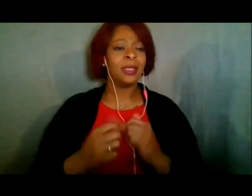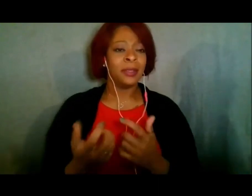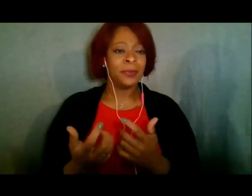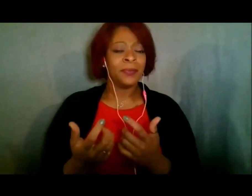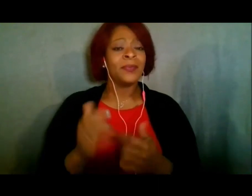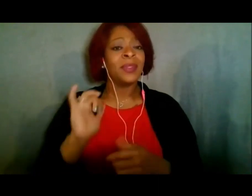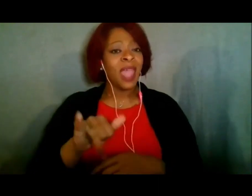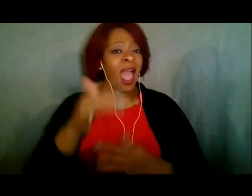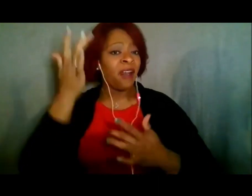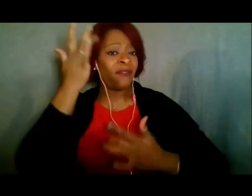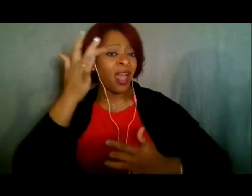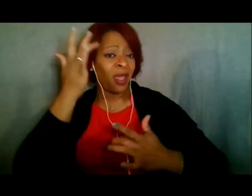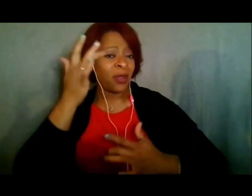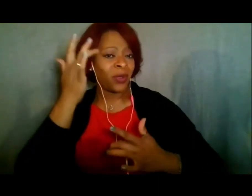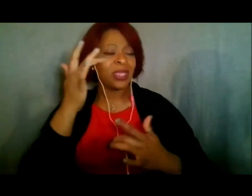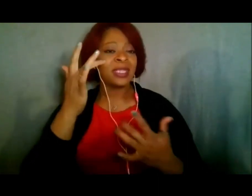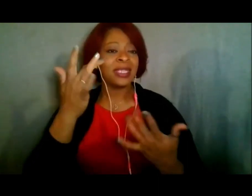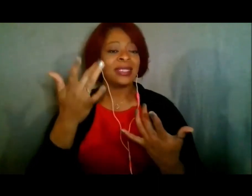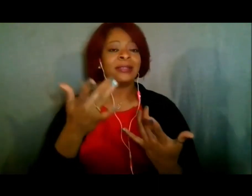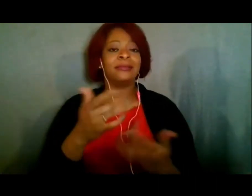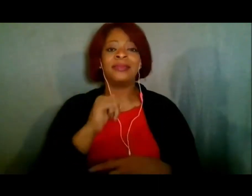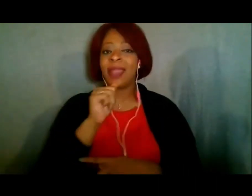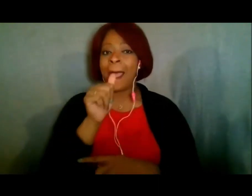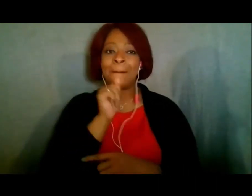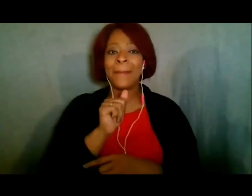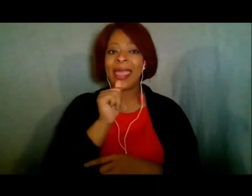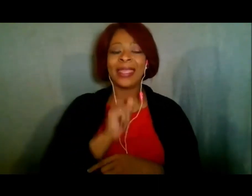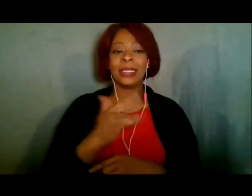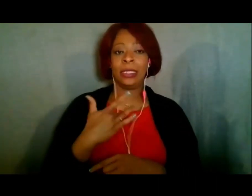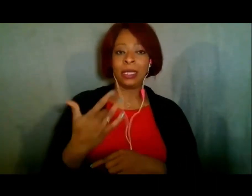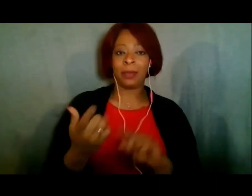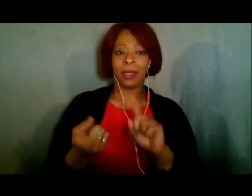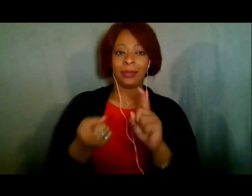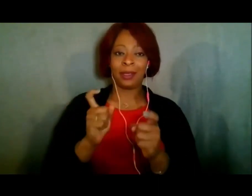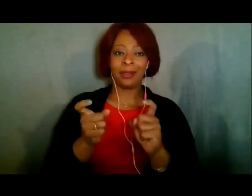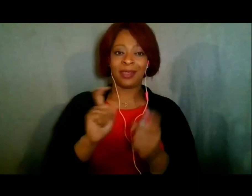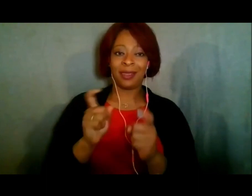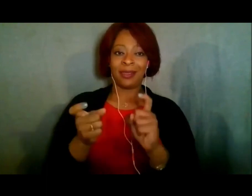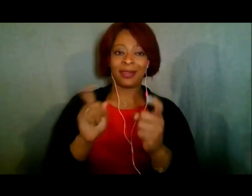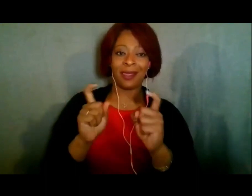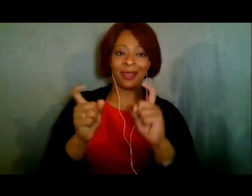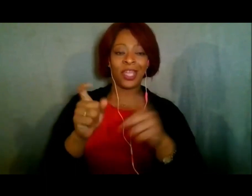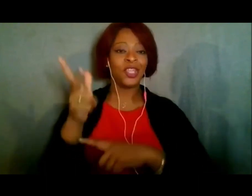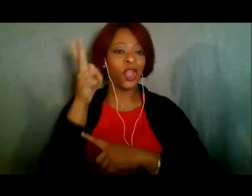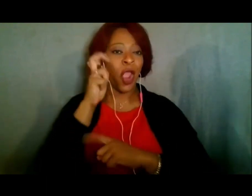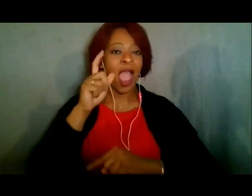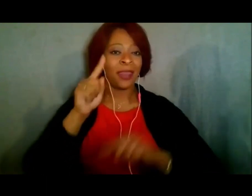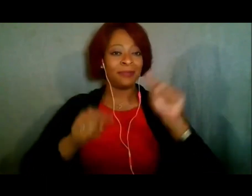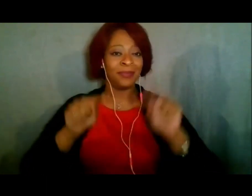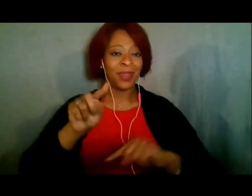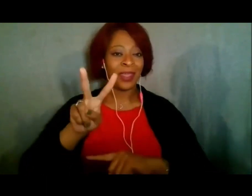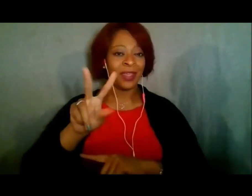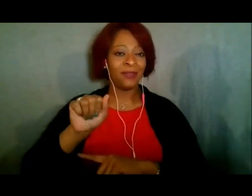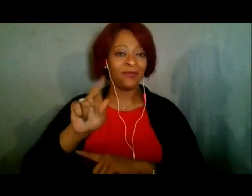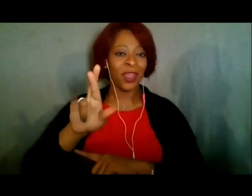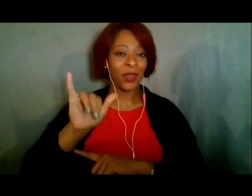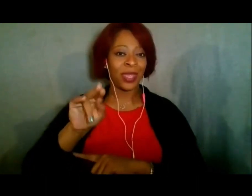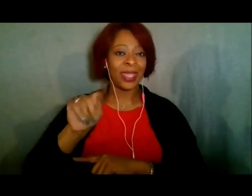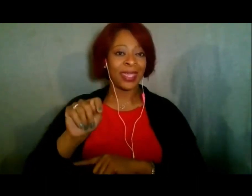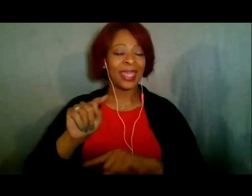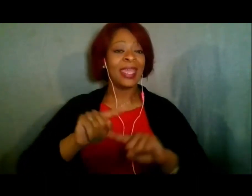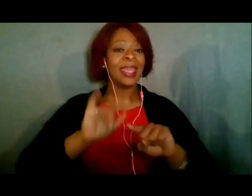The virus, however, is being impatient and making changes. So you'll hear about the variants. And because